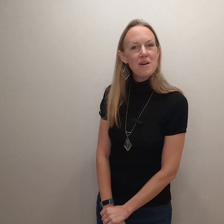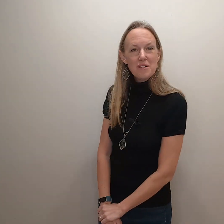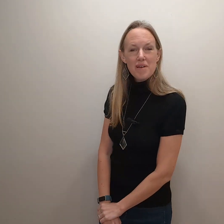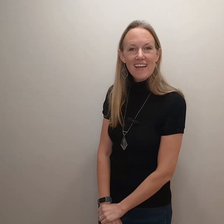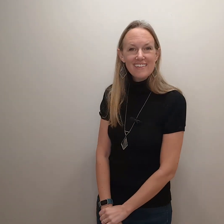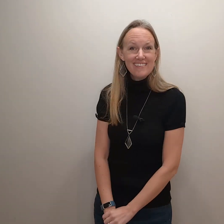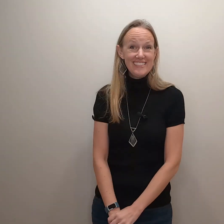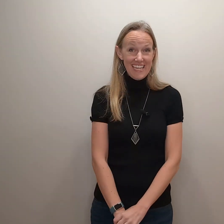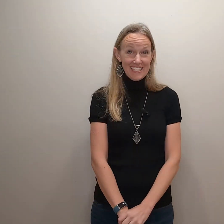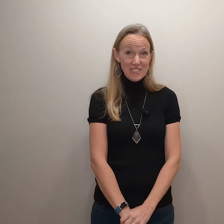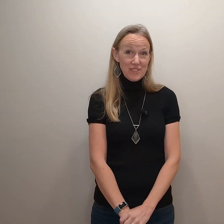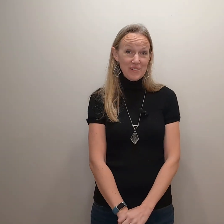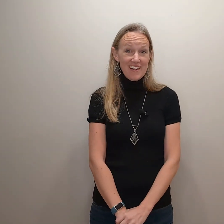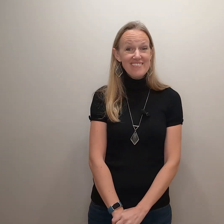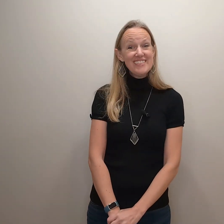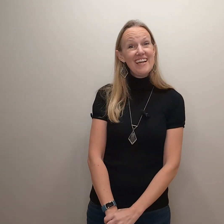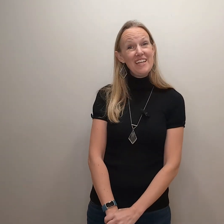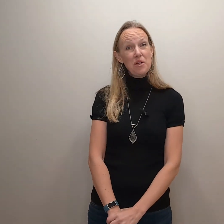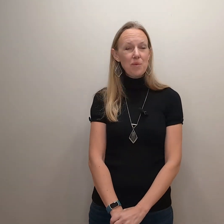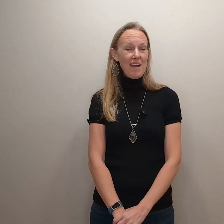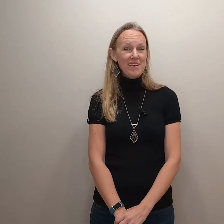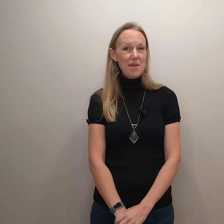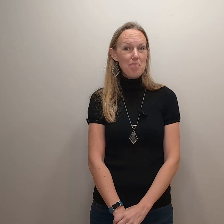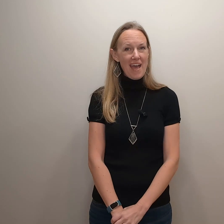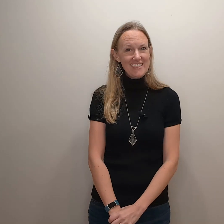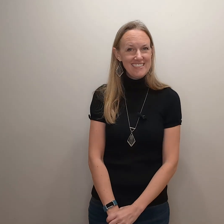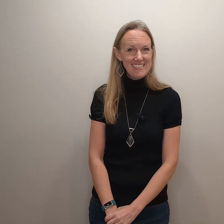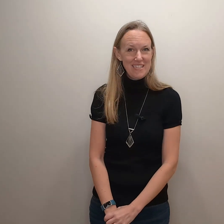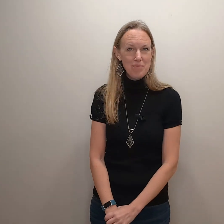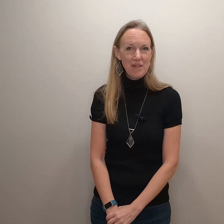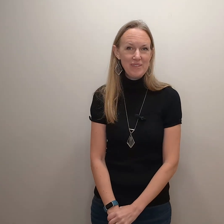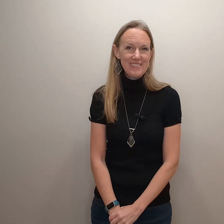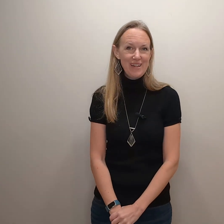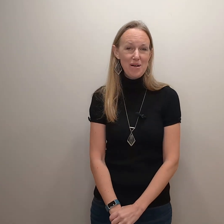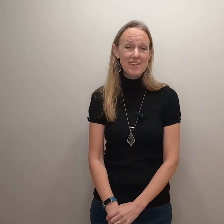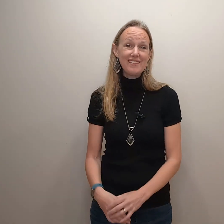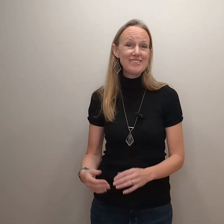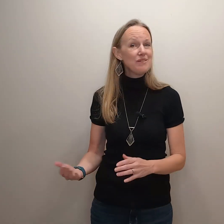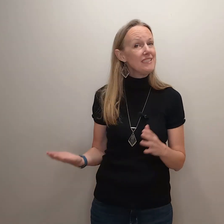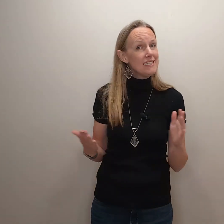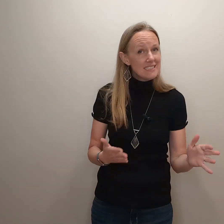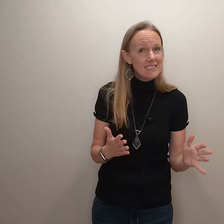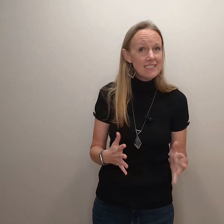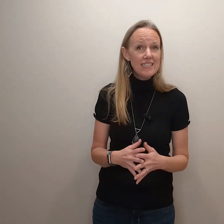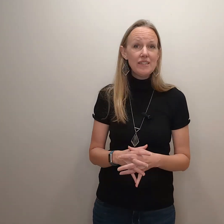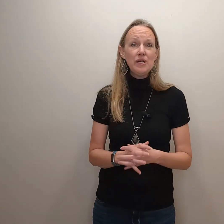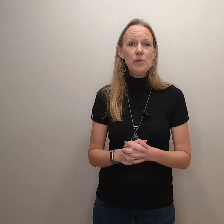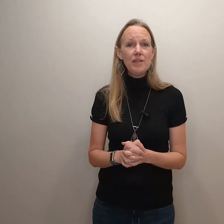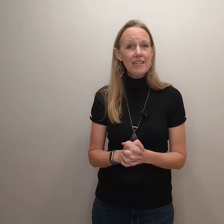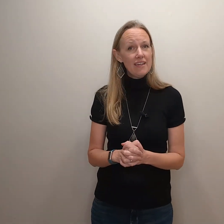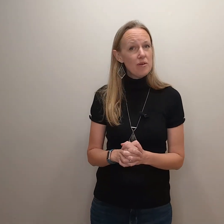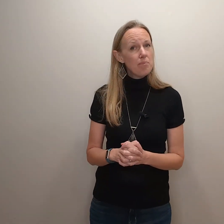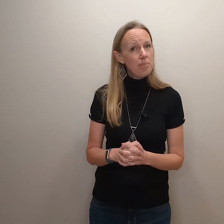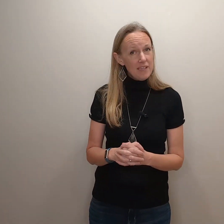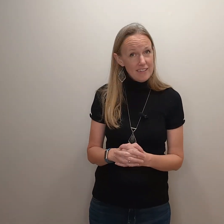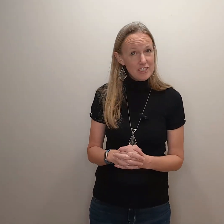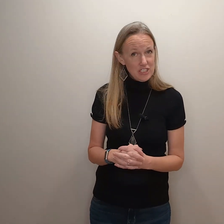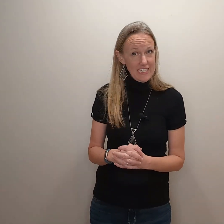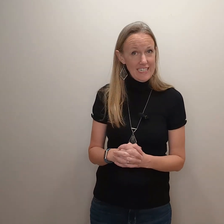and welcome back to day 2 of signing Crown Him Majesty by Chris Tomlin. So yesterday we did have a bit of a tricky